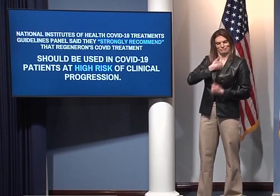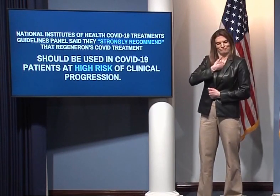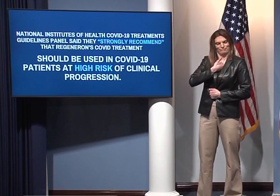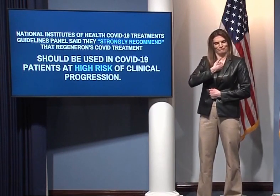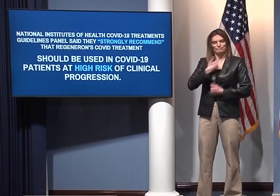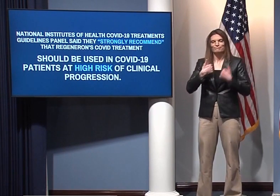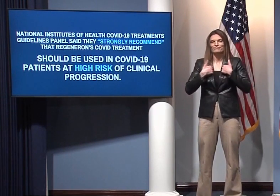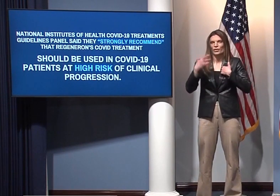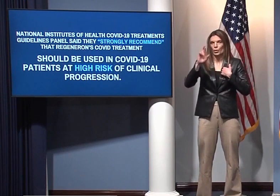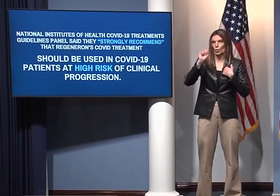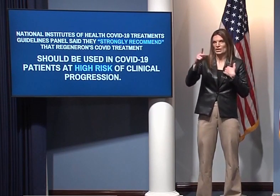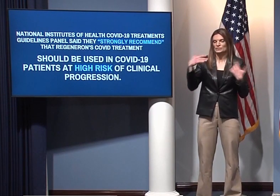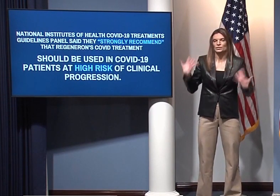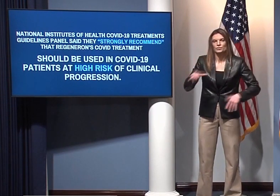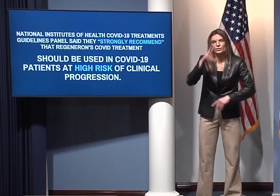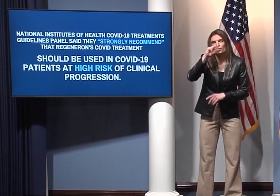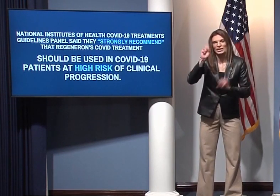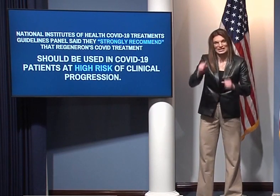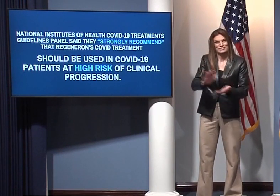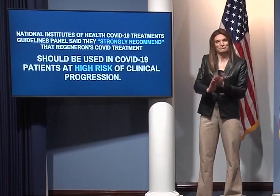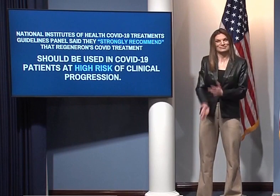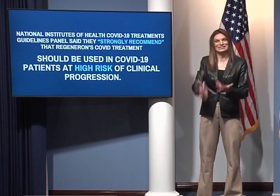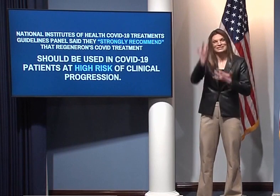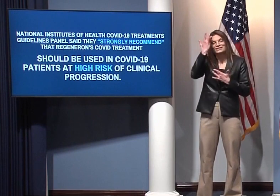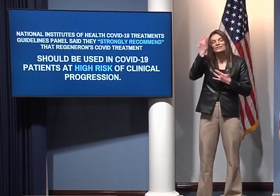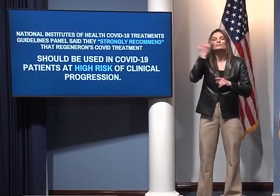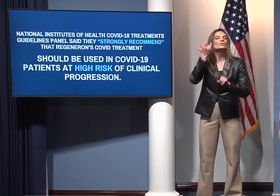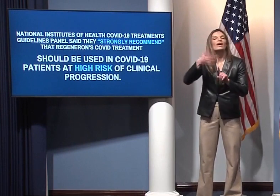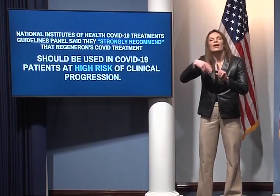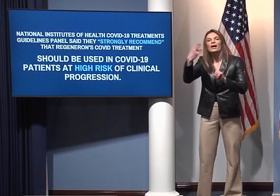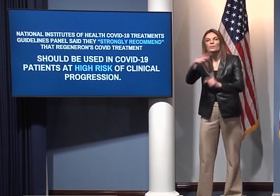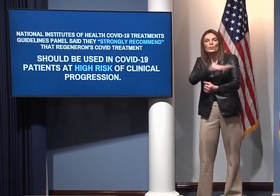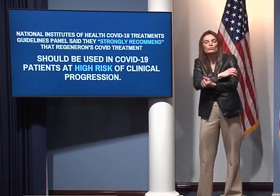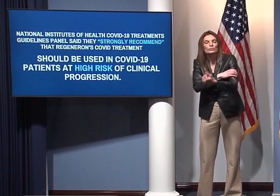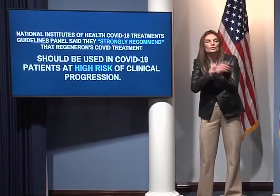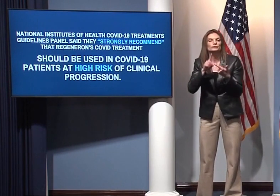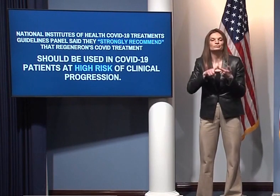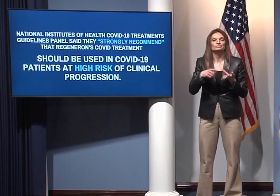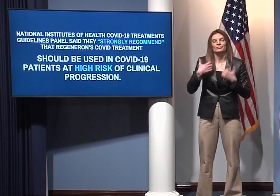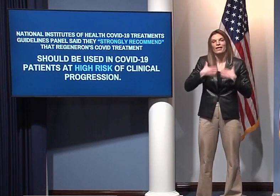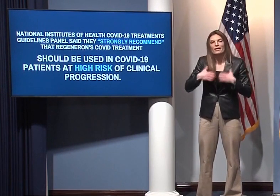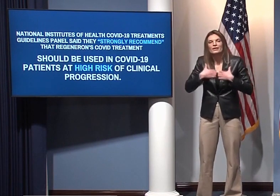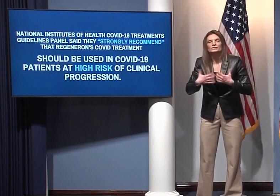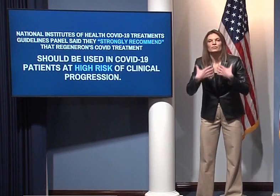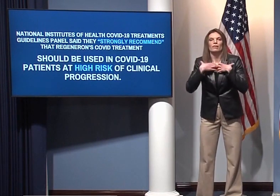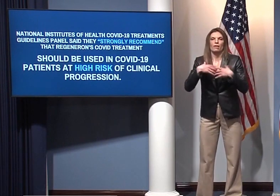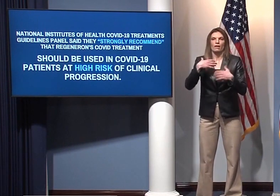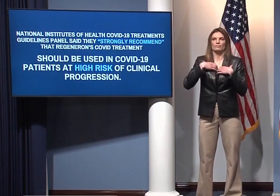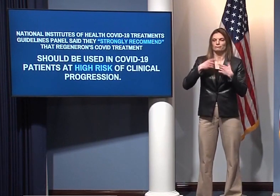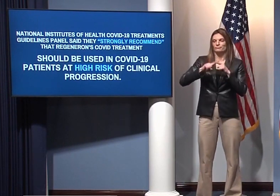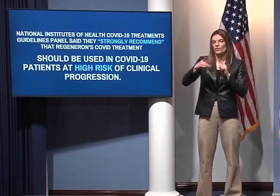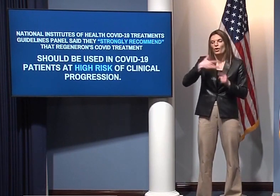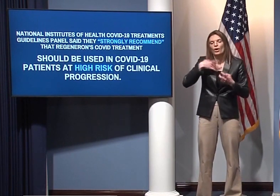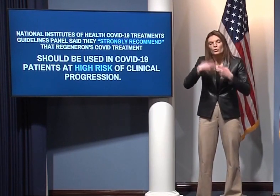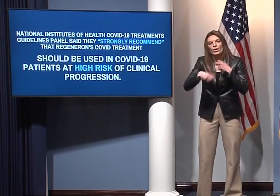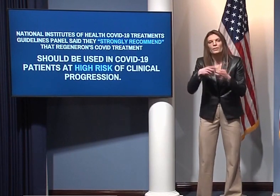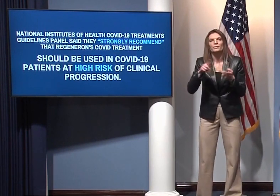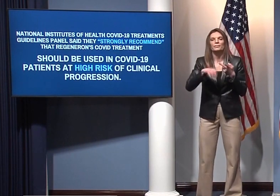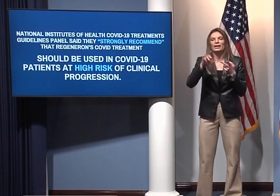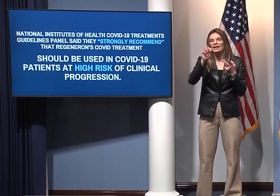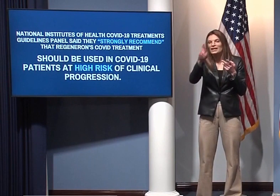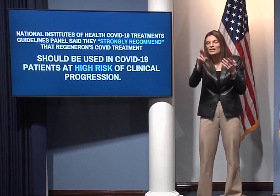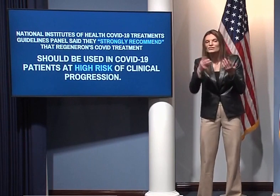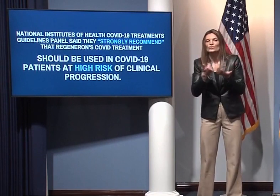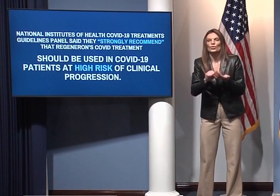treatments. This includes all seniors, anyone with high blood pressure, asthma, lung issues, heart issues, cancer, or anyone